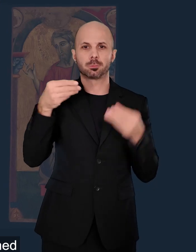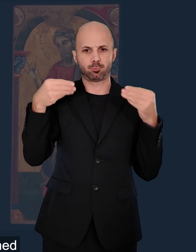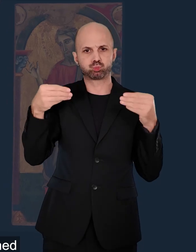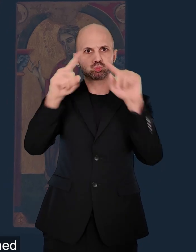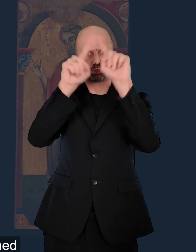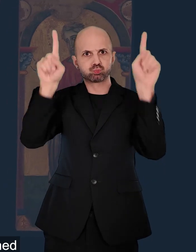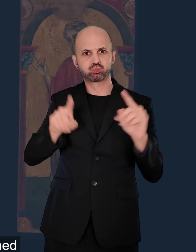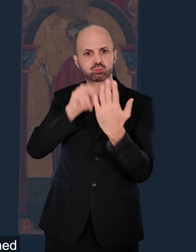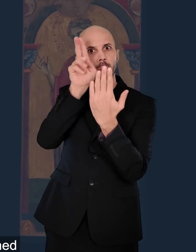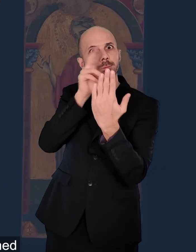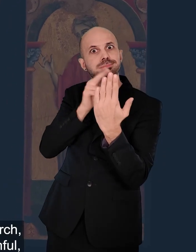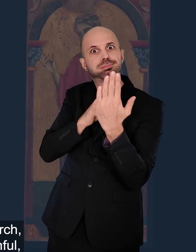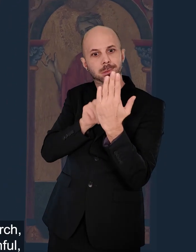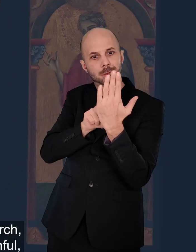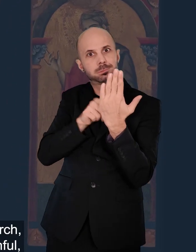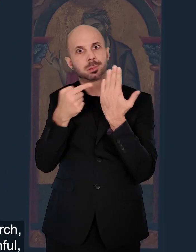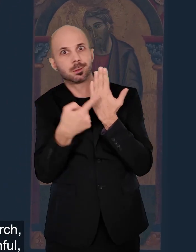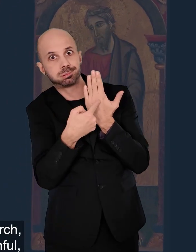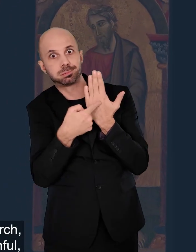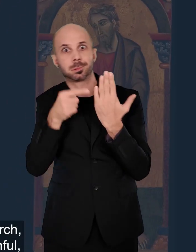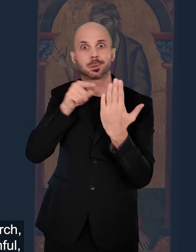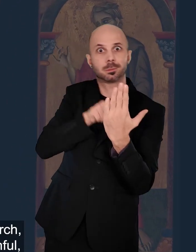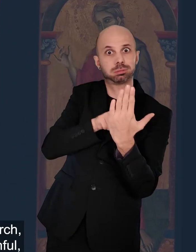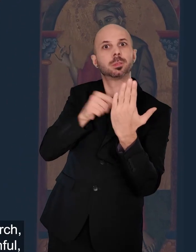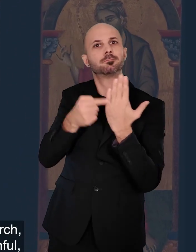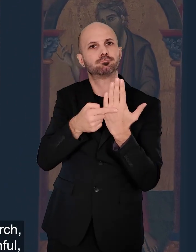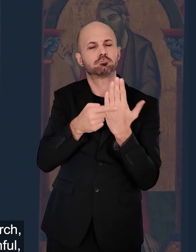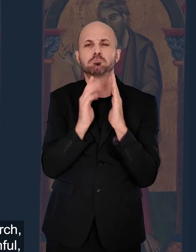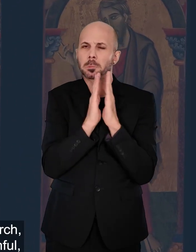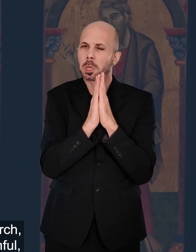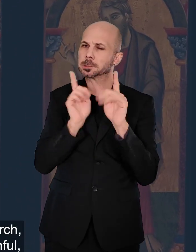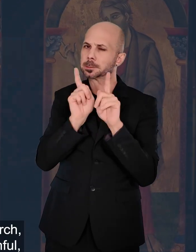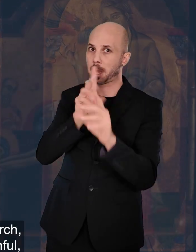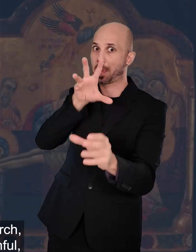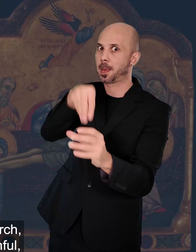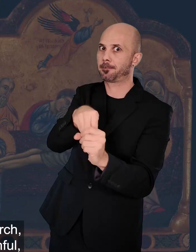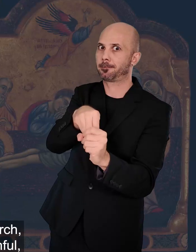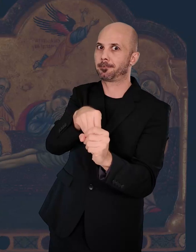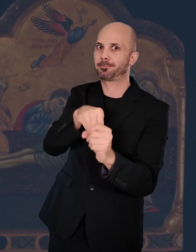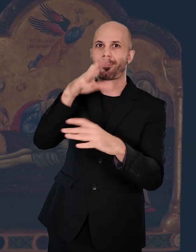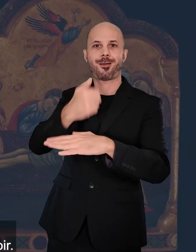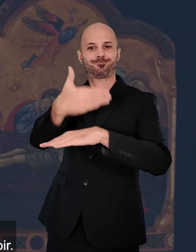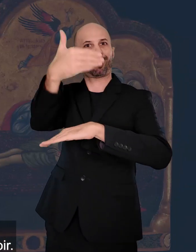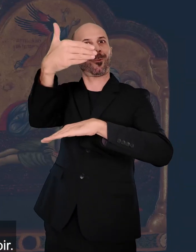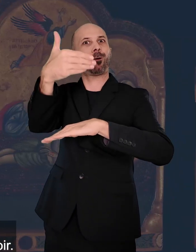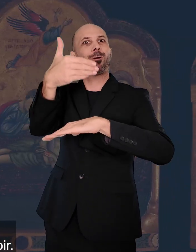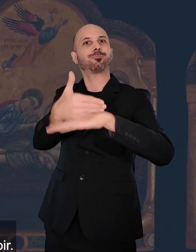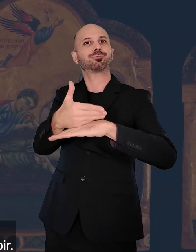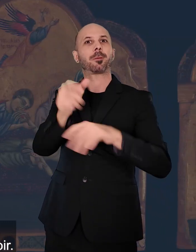reredos, positioned on the altar of the same church, with one side facing the faithful, the other facing the